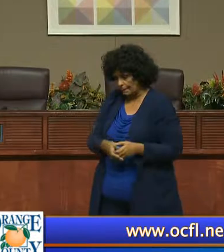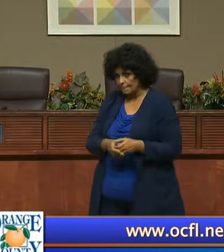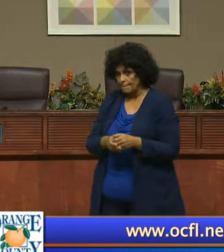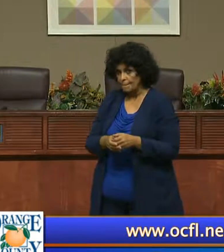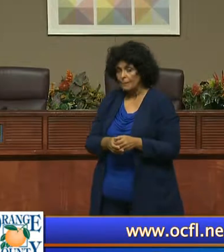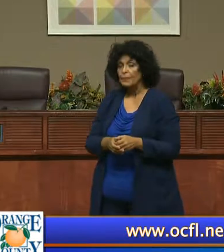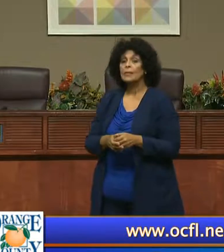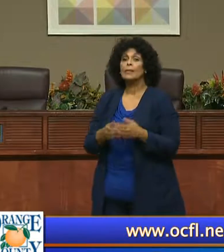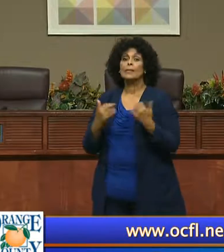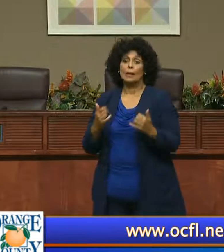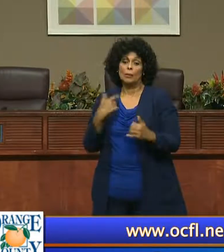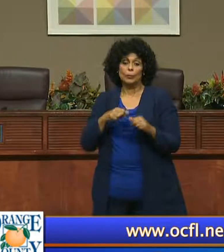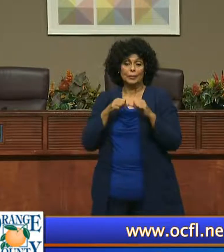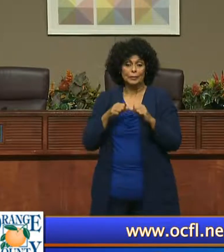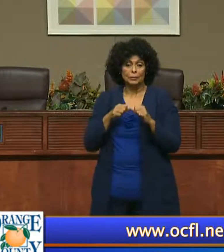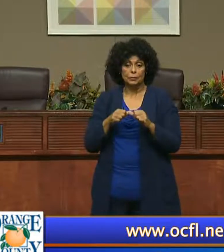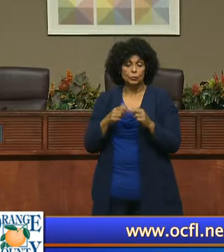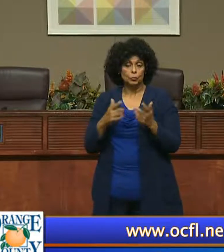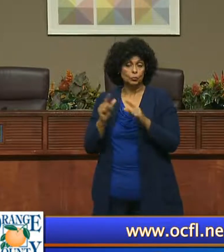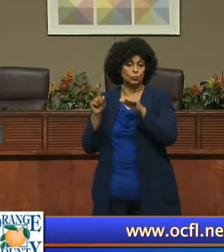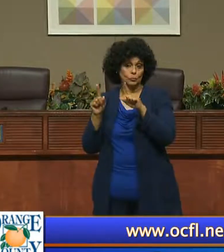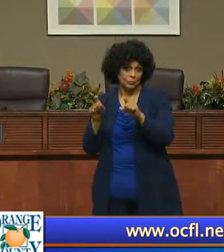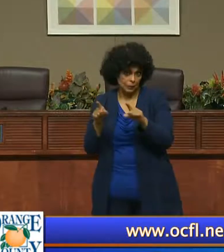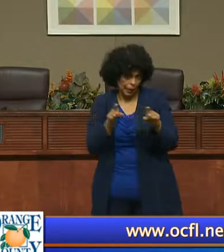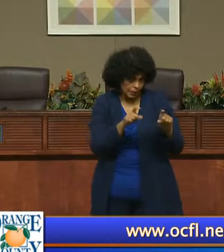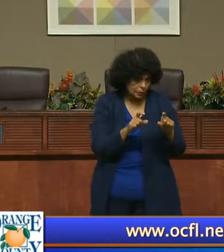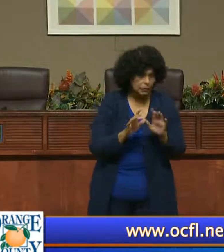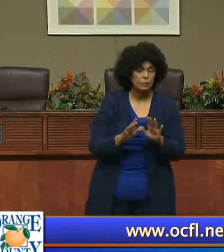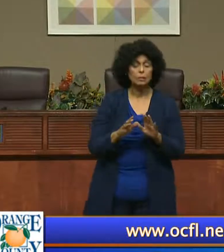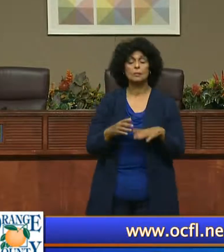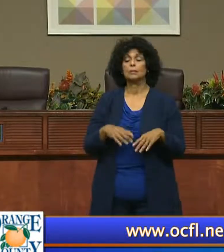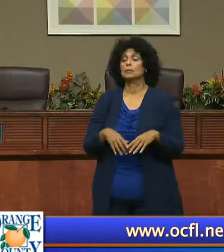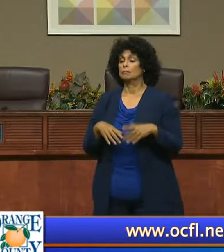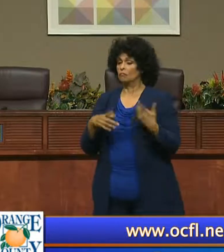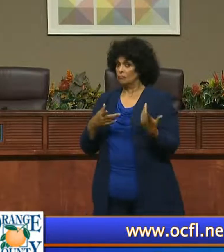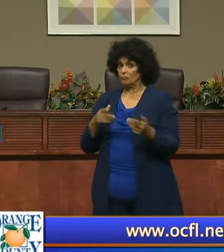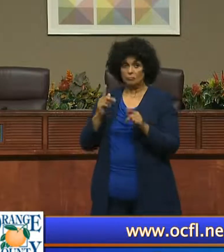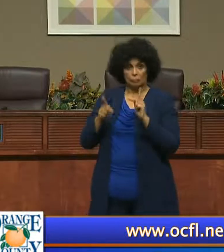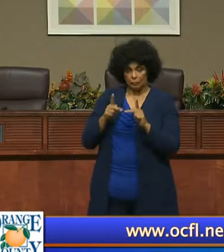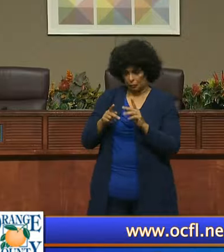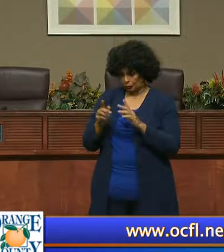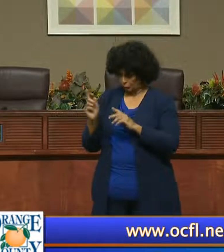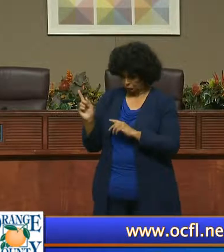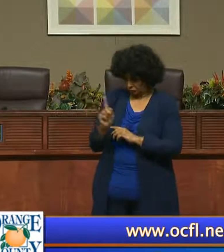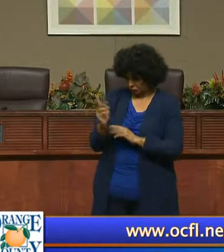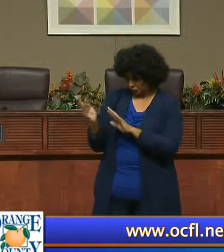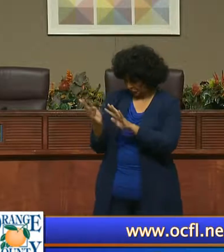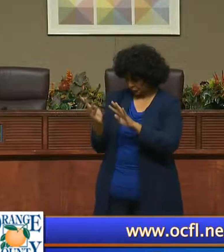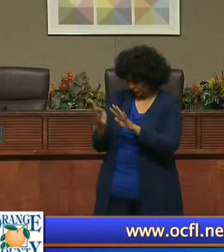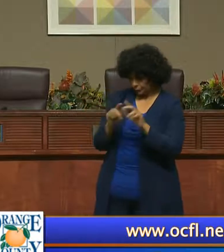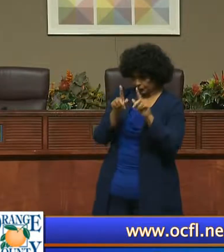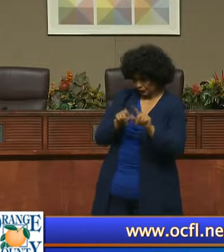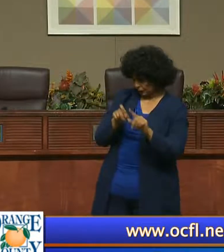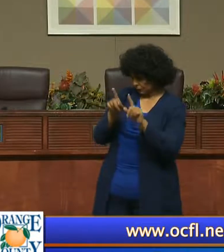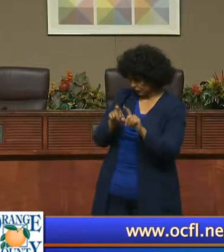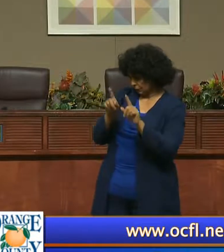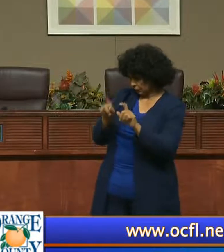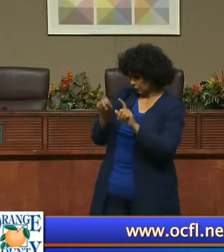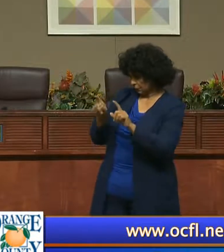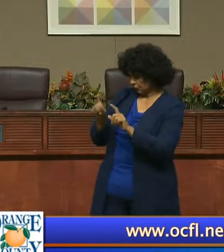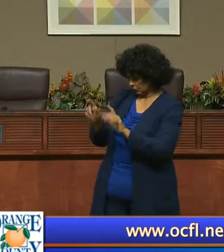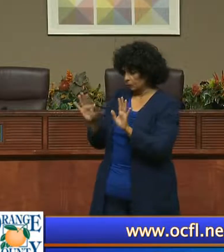by continuing to test individuals, and once we have tested individuals, we have a body of data that allows us